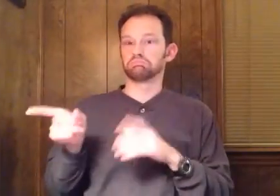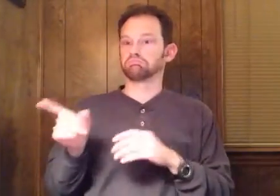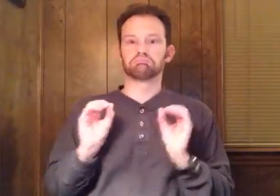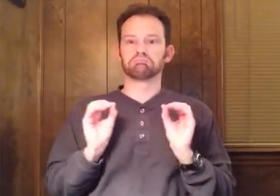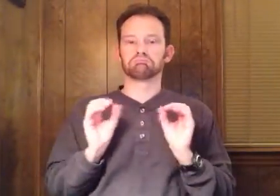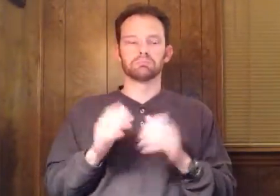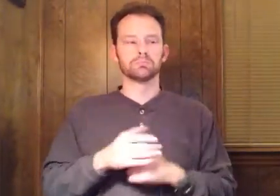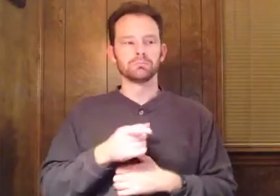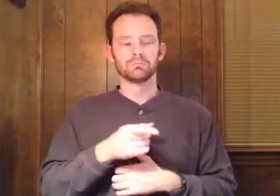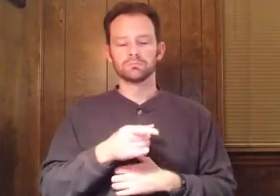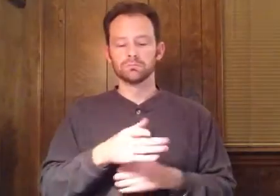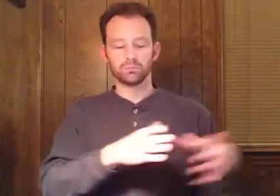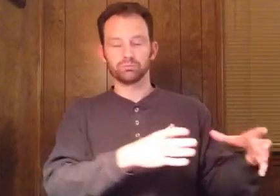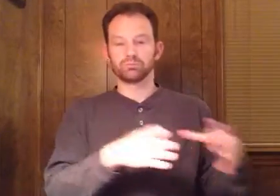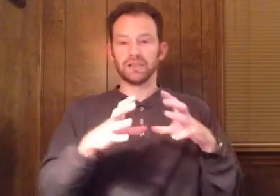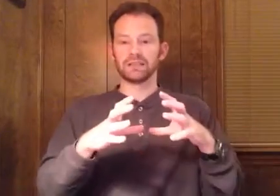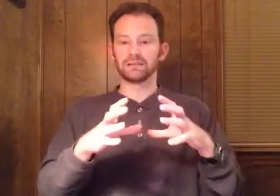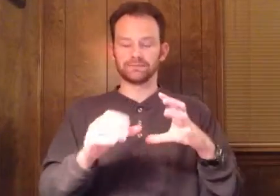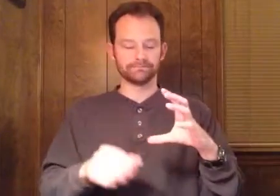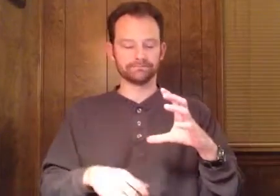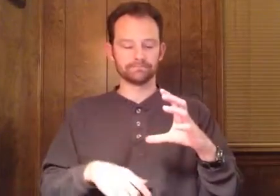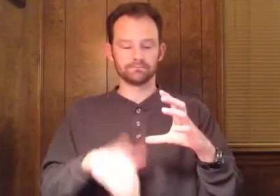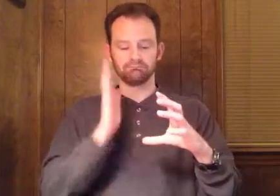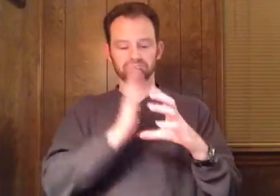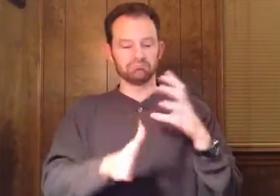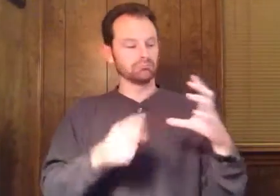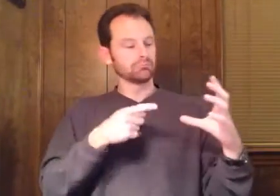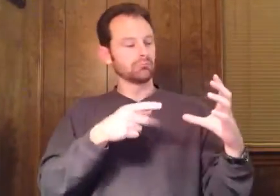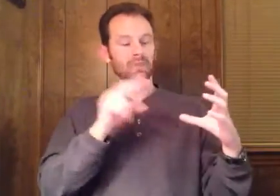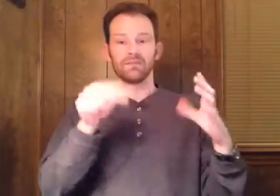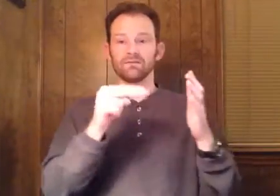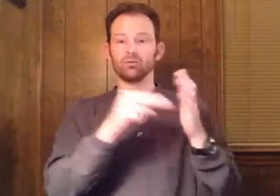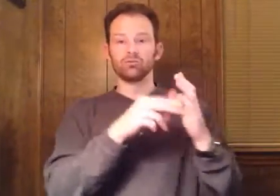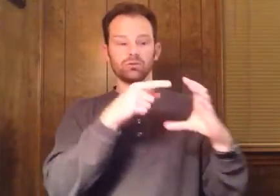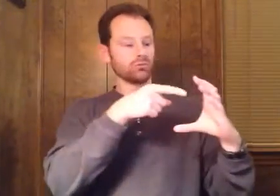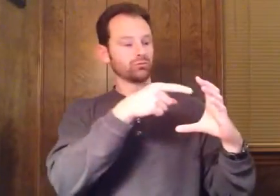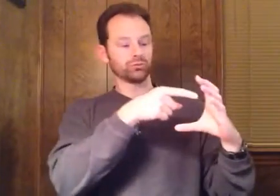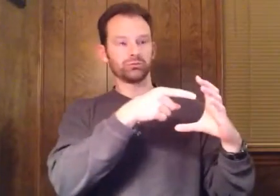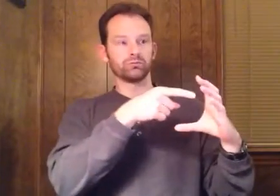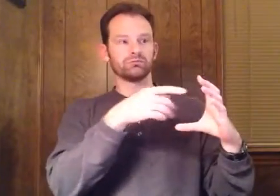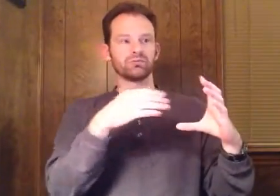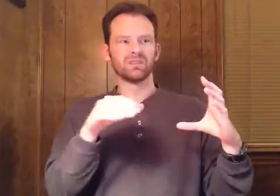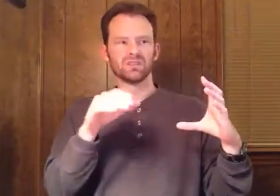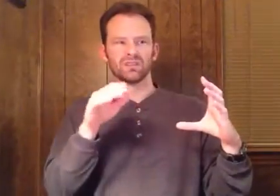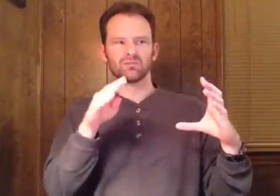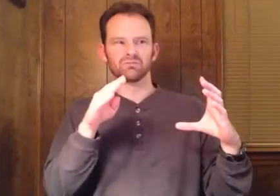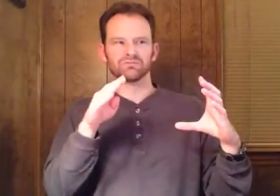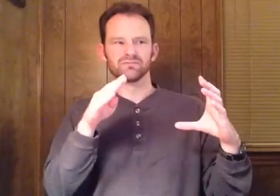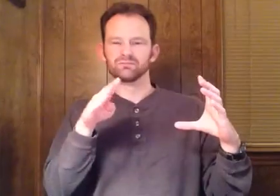Like any other kind of cell, it has a main control center called a nucleus, which is located